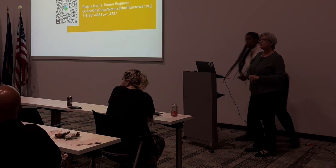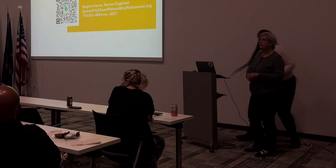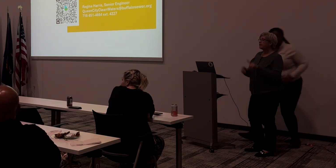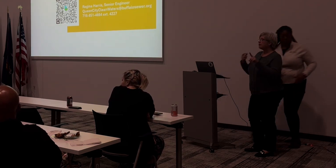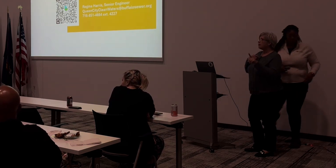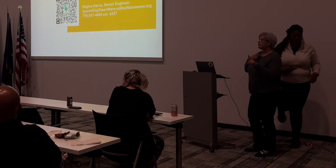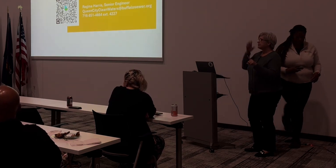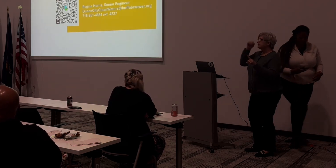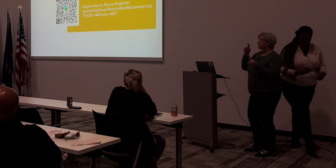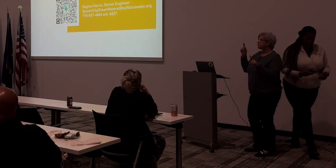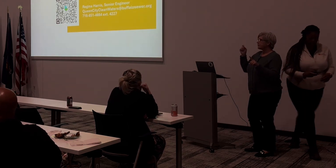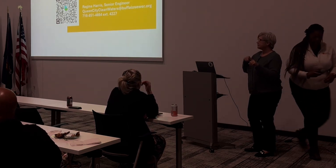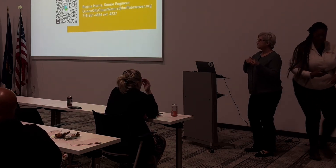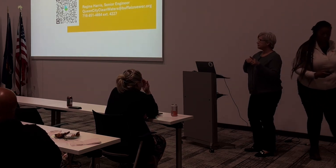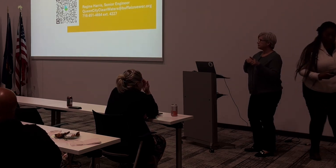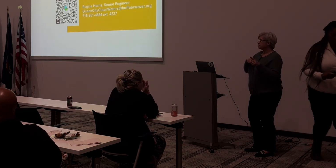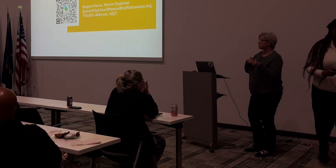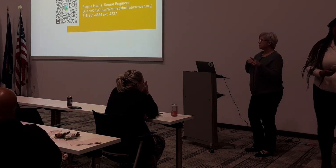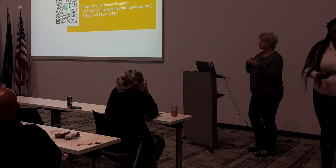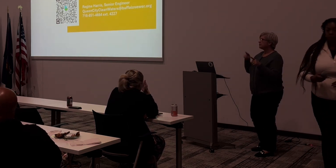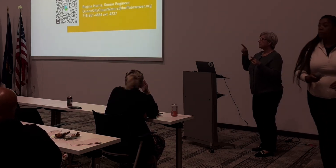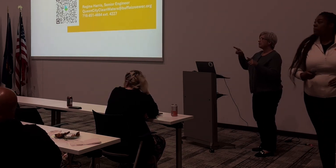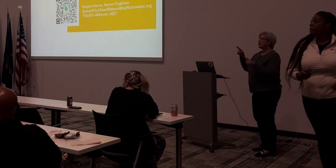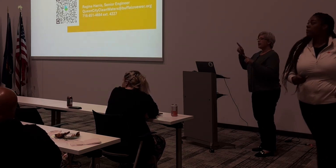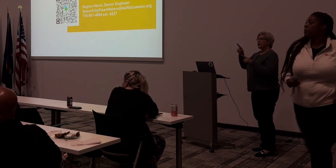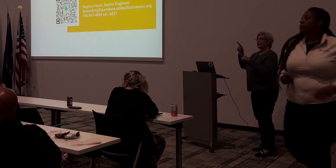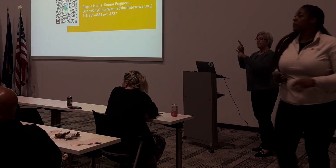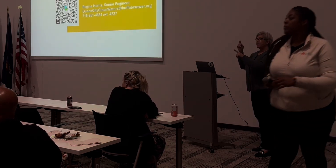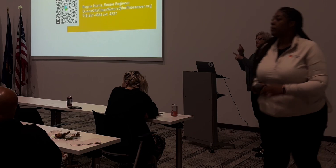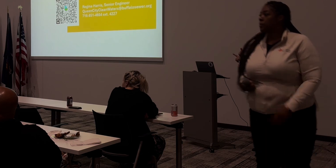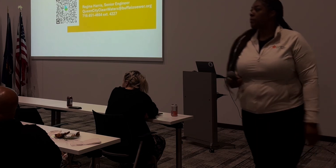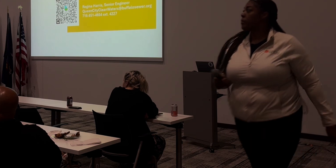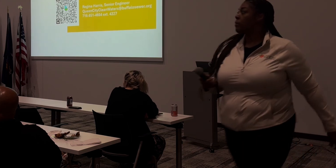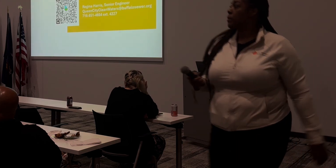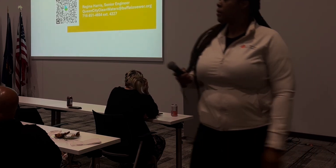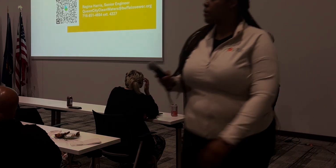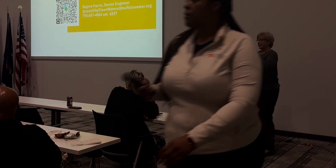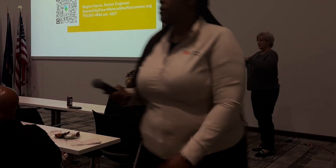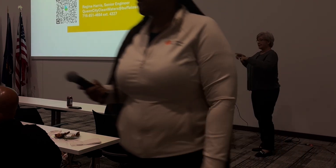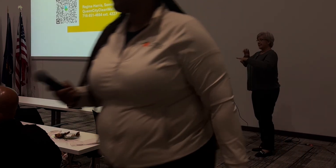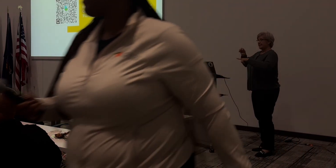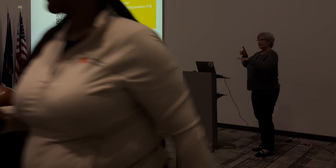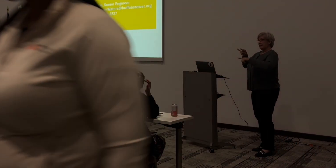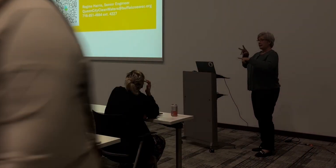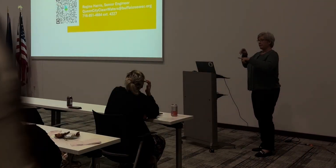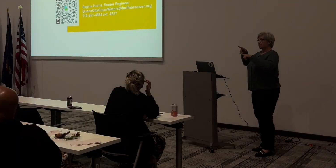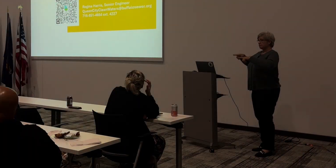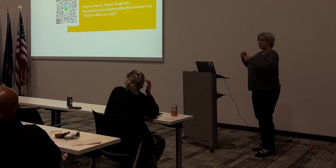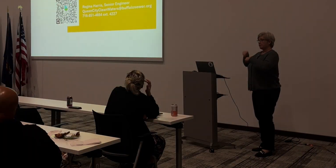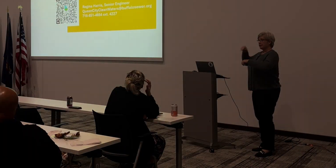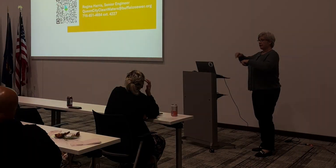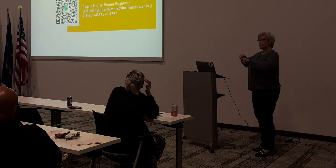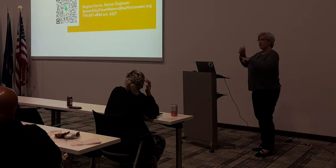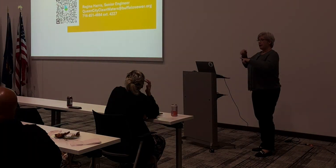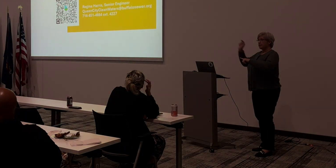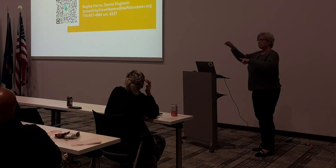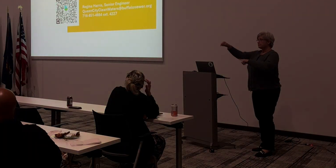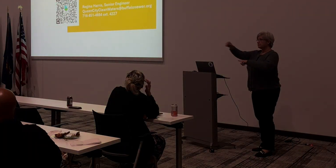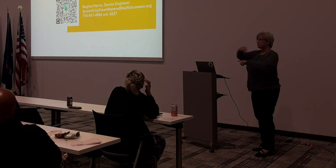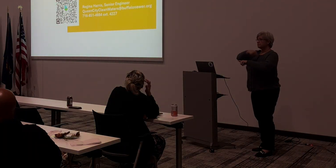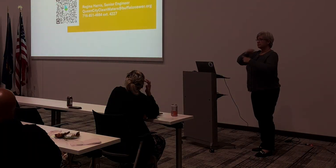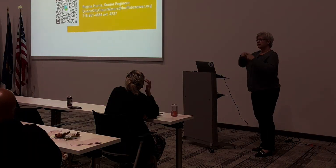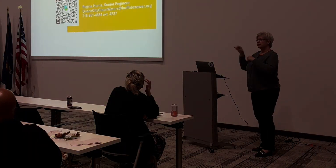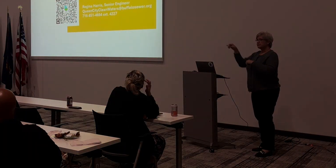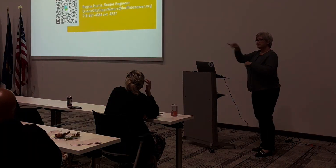I'm sorry, what was the question again? So the question is, if there is another area in the city of Buffalo that has a similar sewer